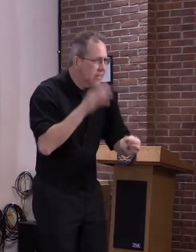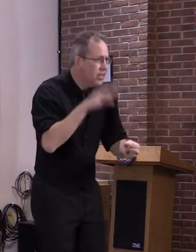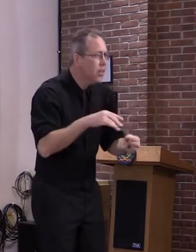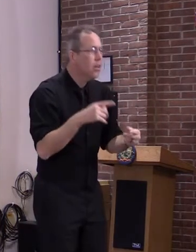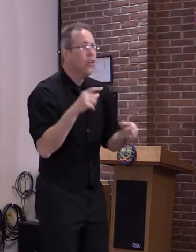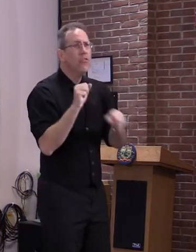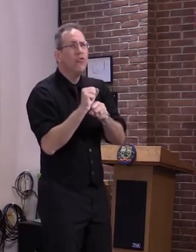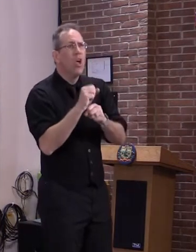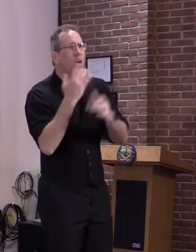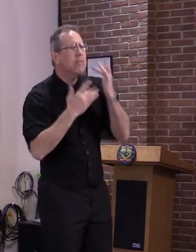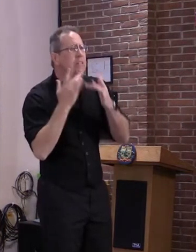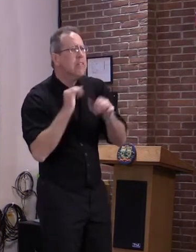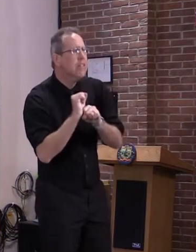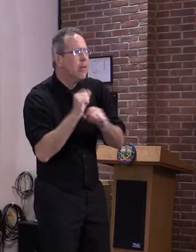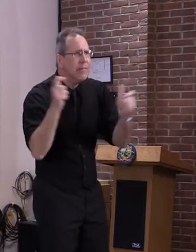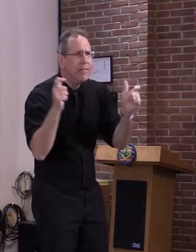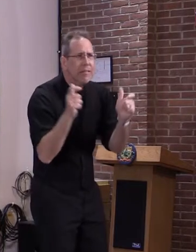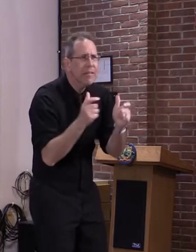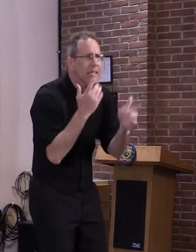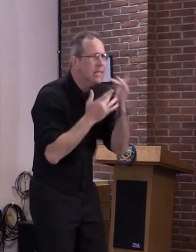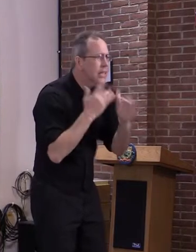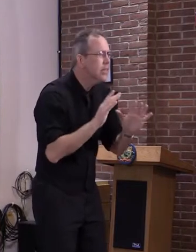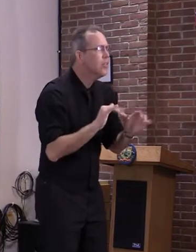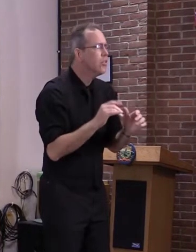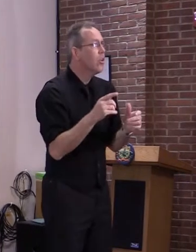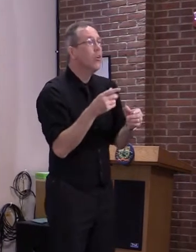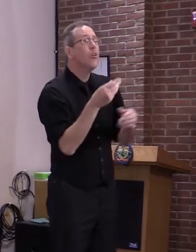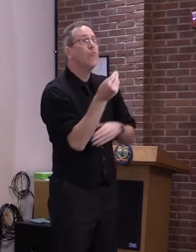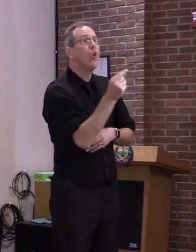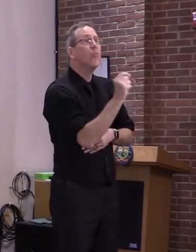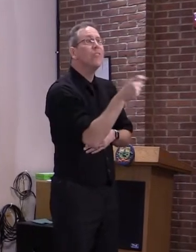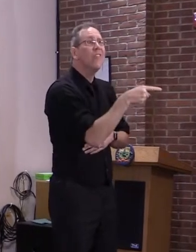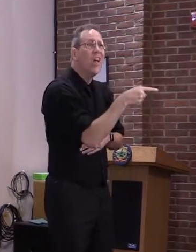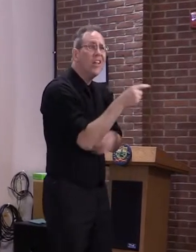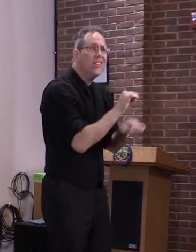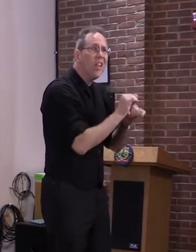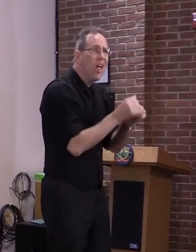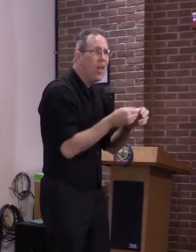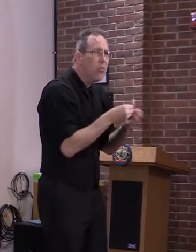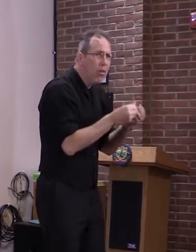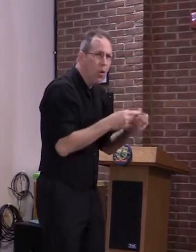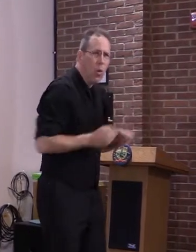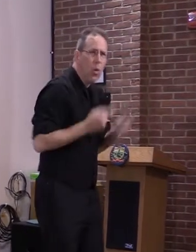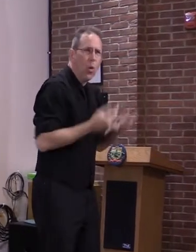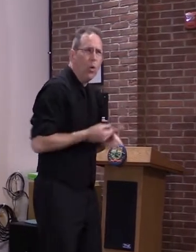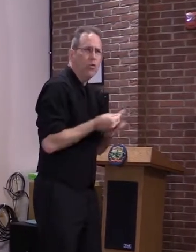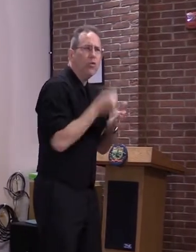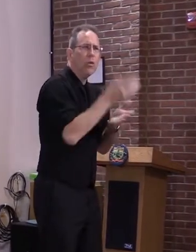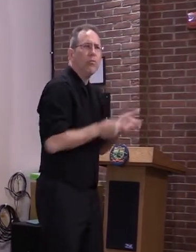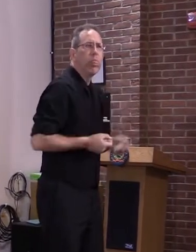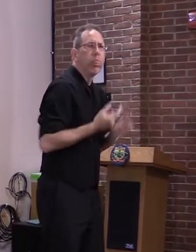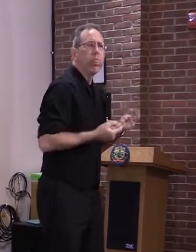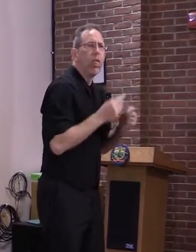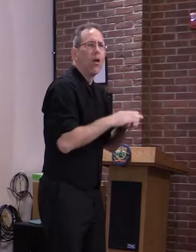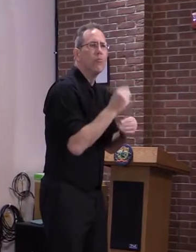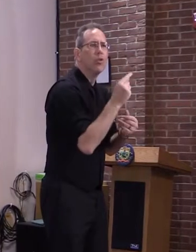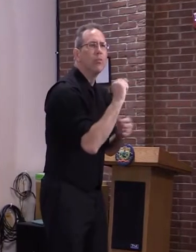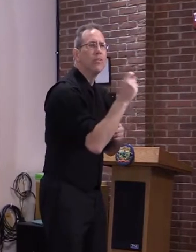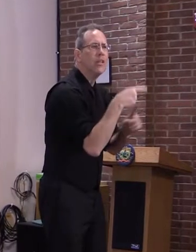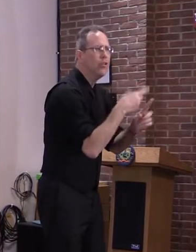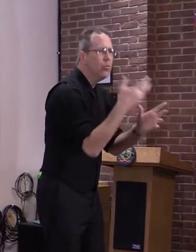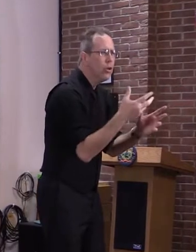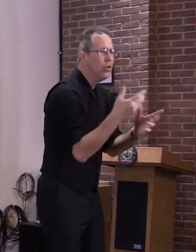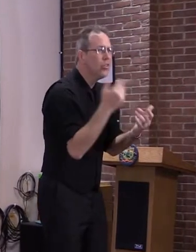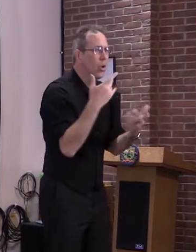And property taxes are a big part of our affordability challenges. Typically, when you overpay for something, you get some of that